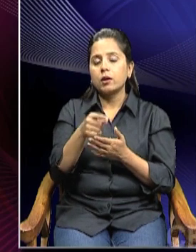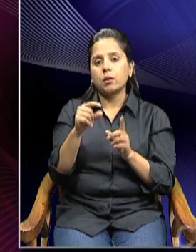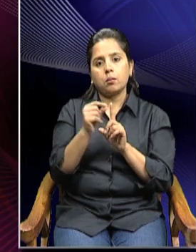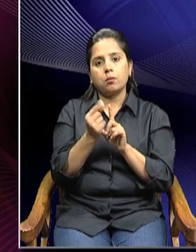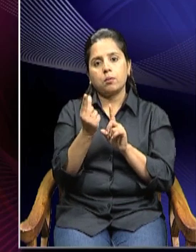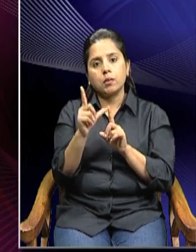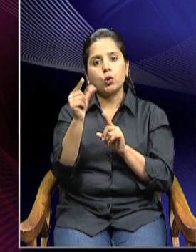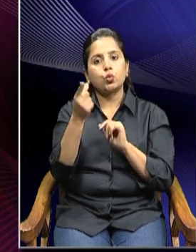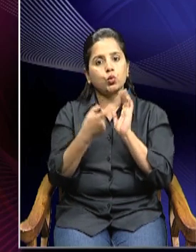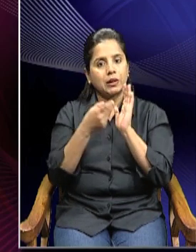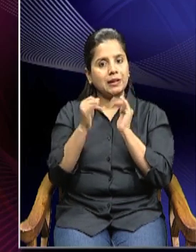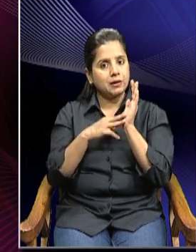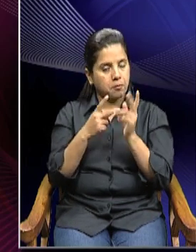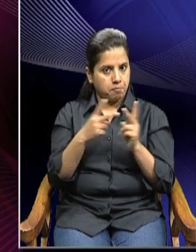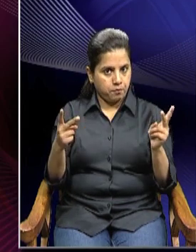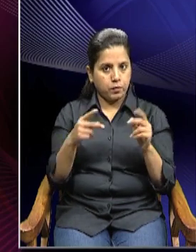pluralism.